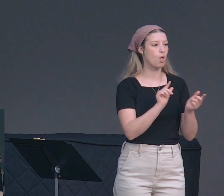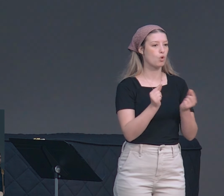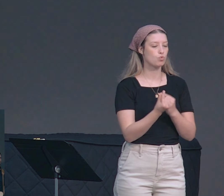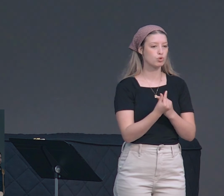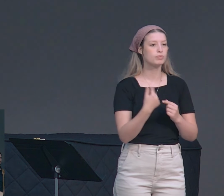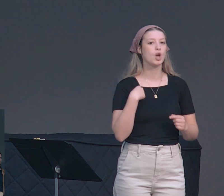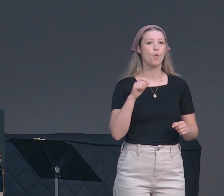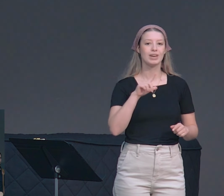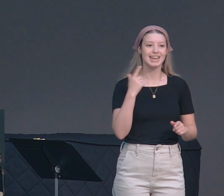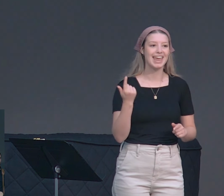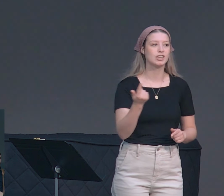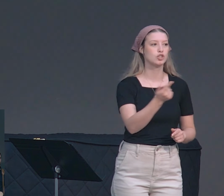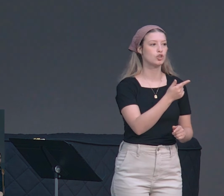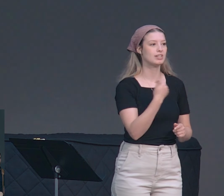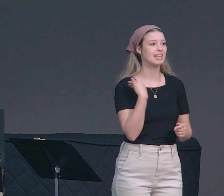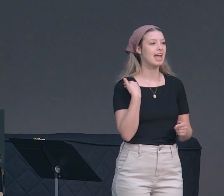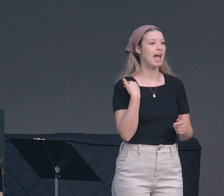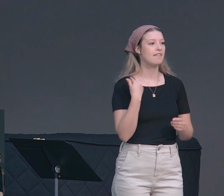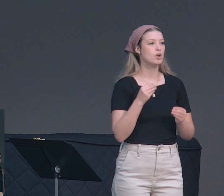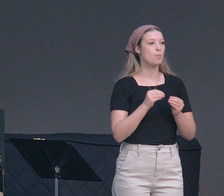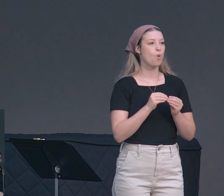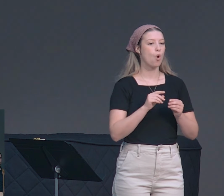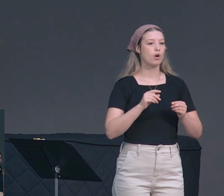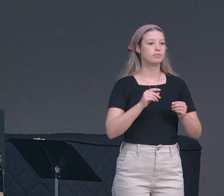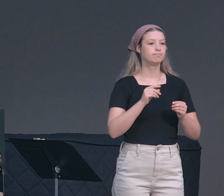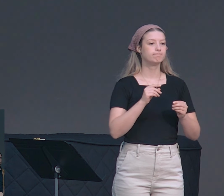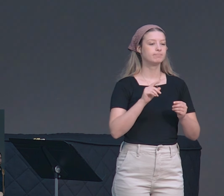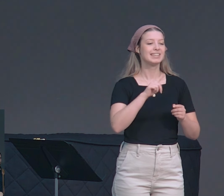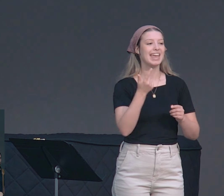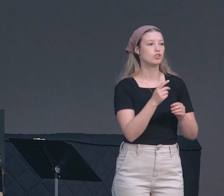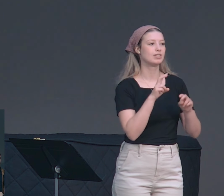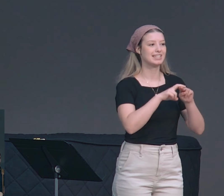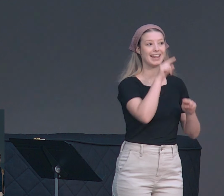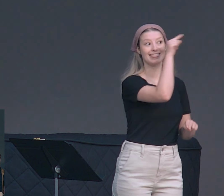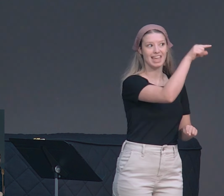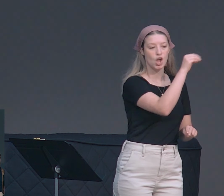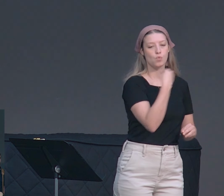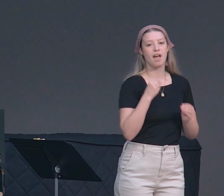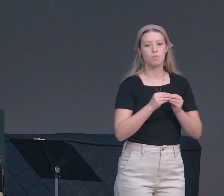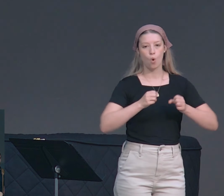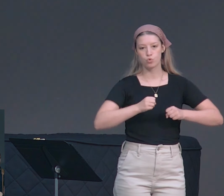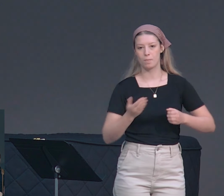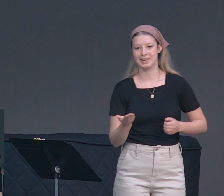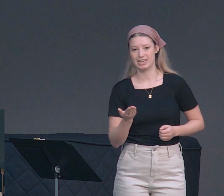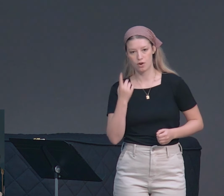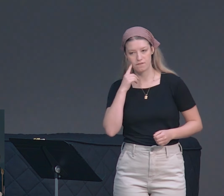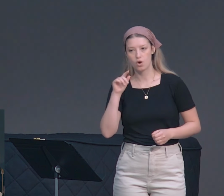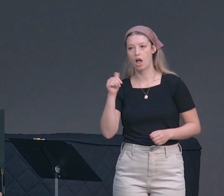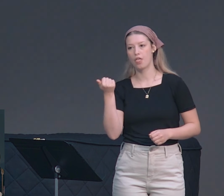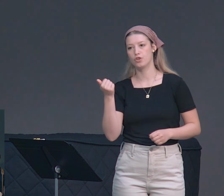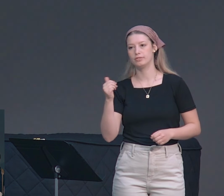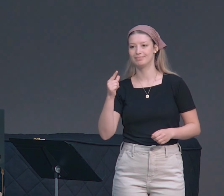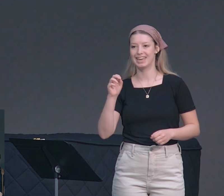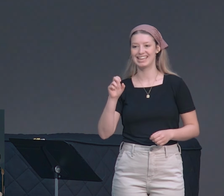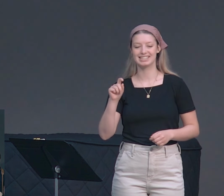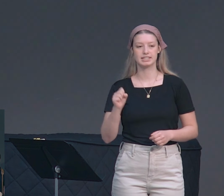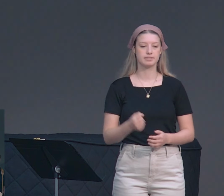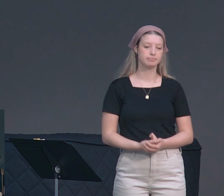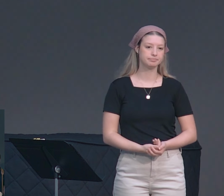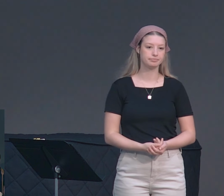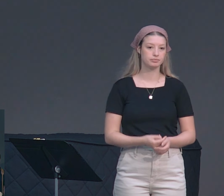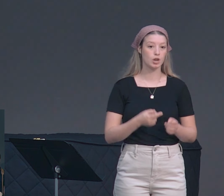in there now to allow for extra space in here for our guests. As we prepare our hearts for worship this morning, I'd like